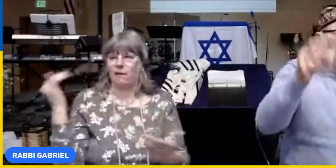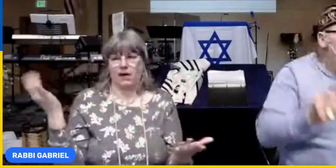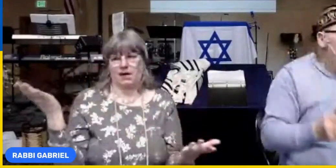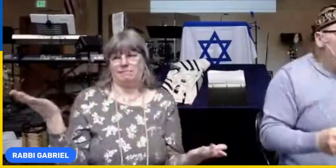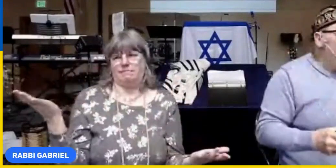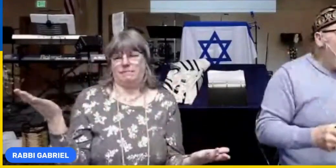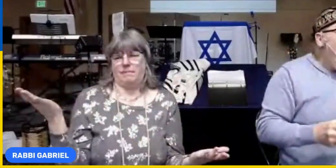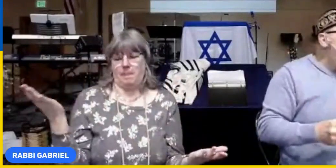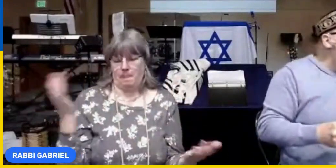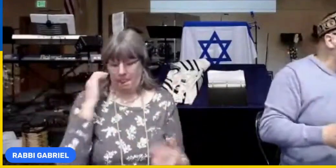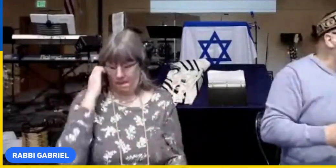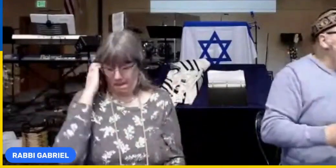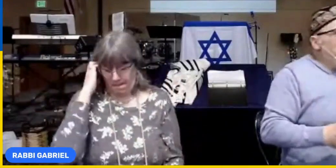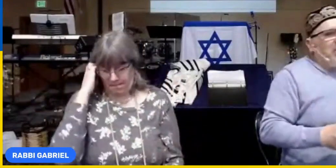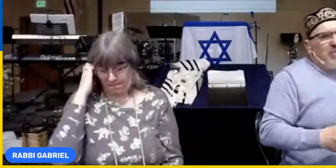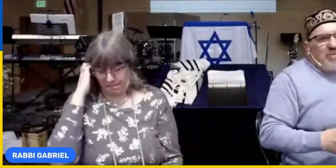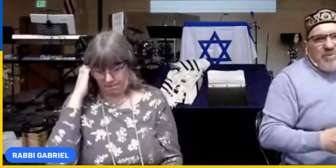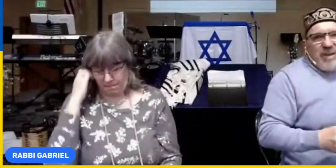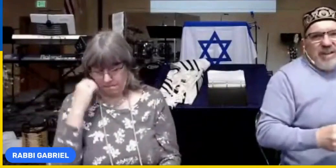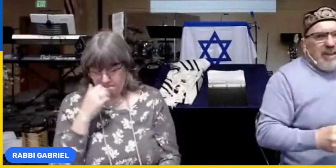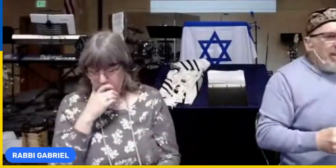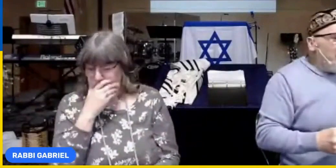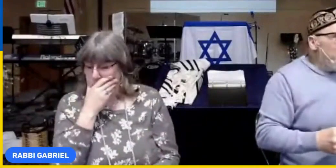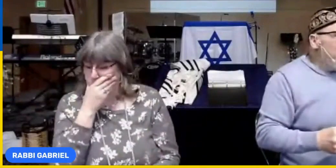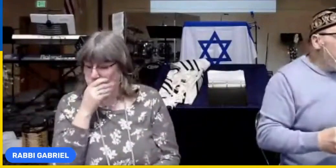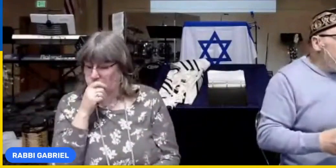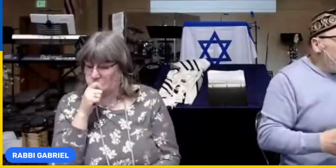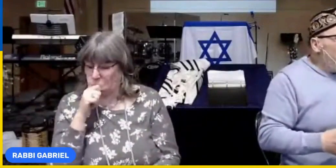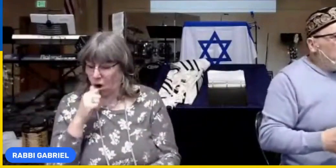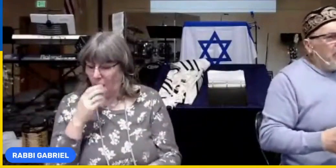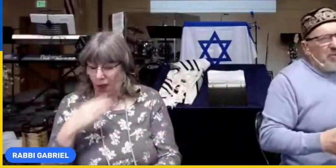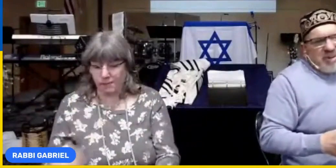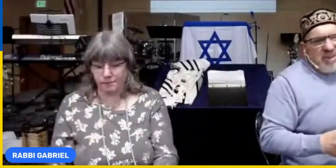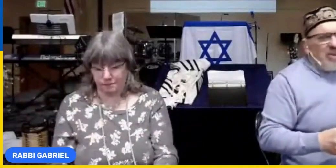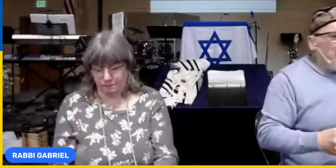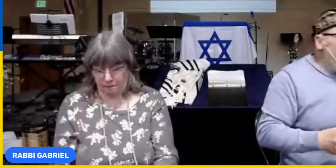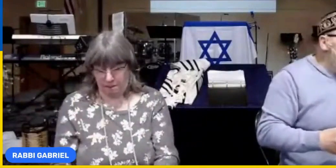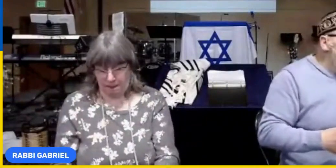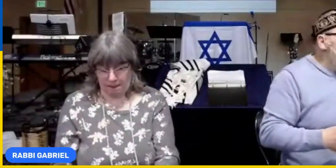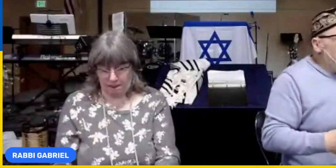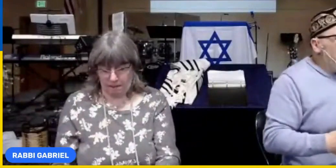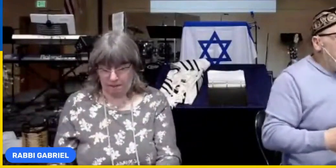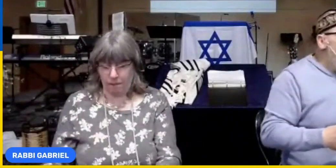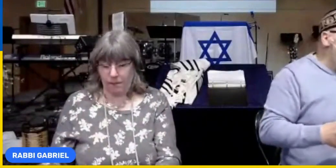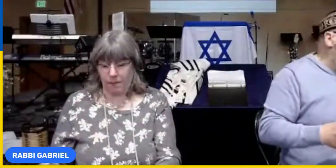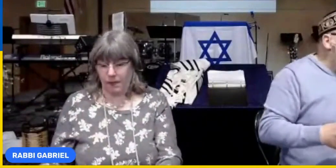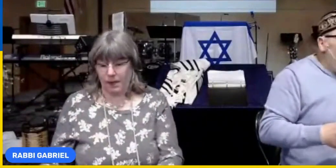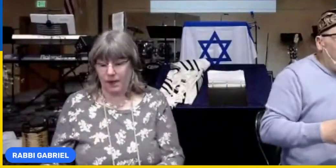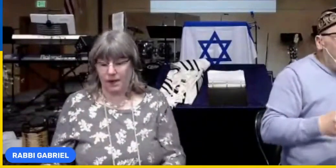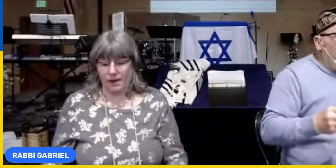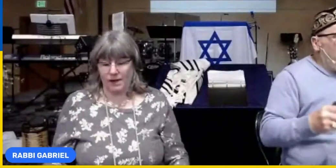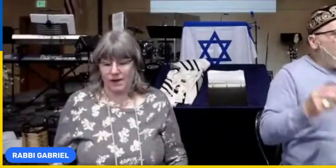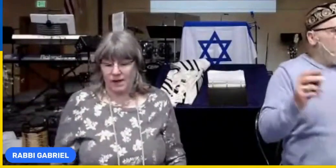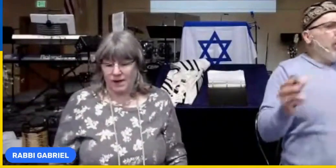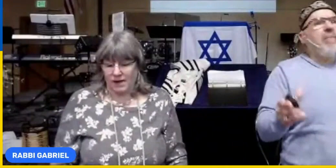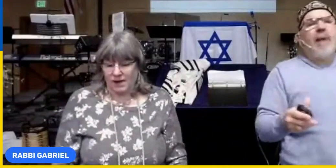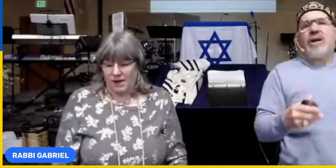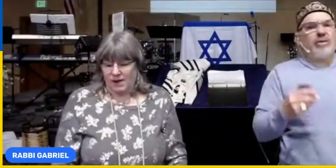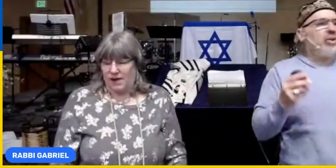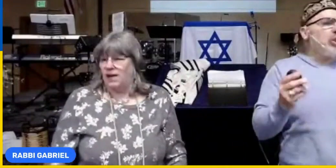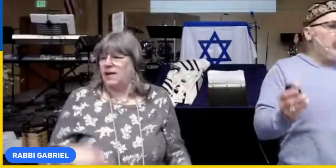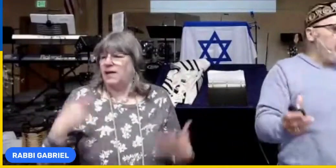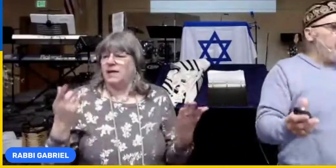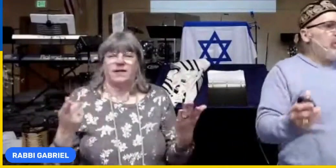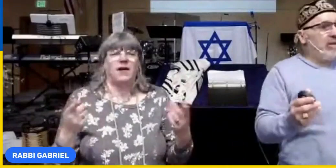of enlightenment was, we don't, you know, this form of traditional Judaism is archaic and everything.